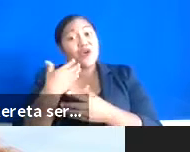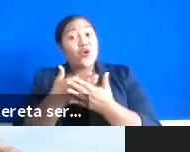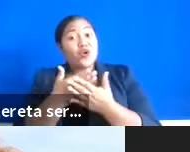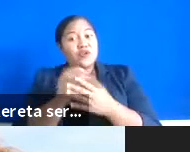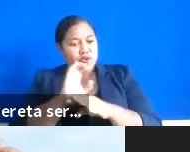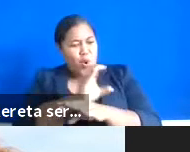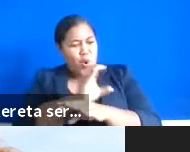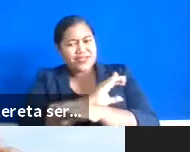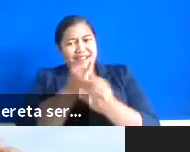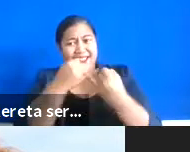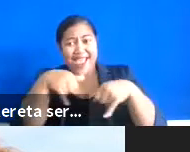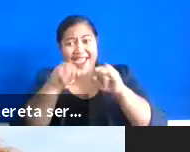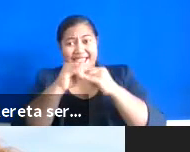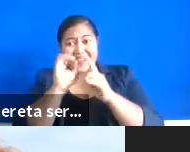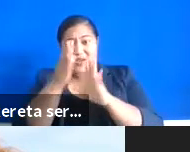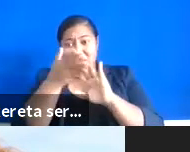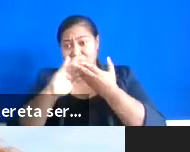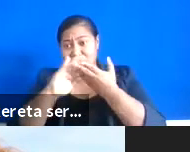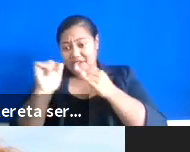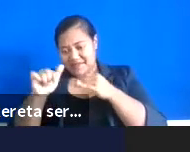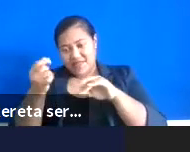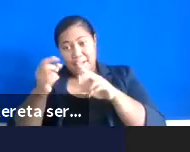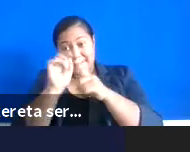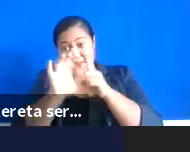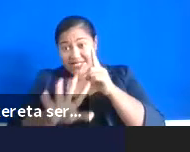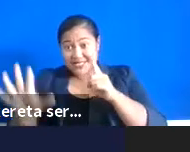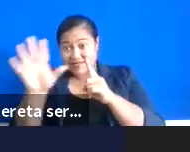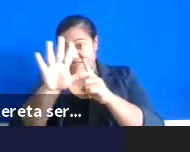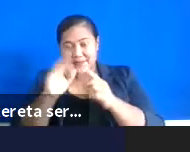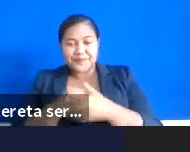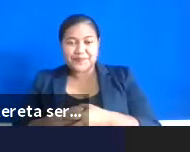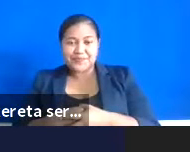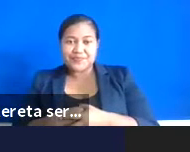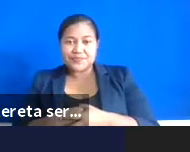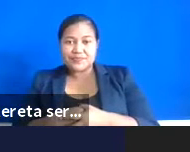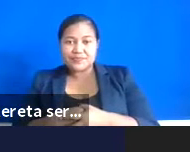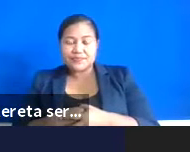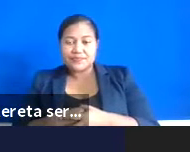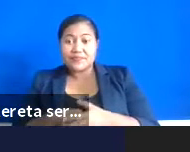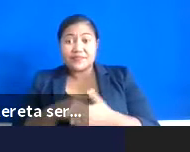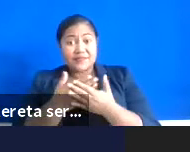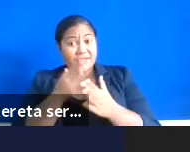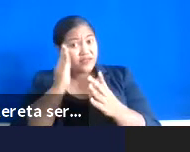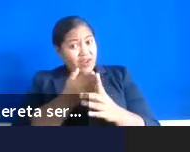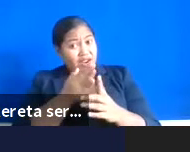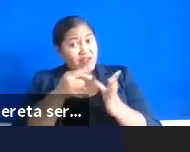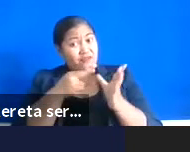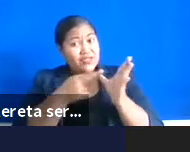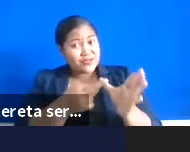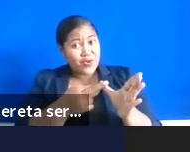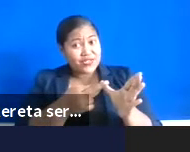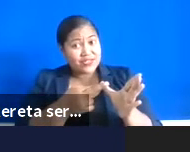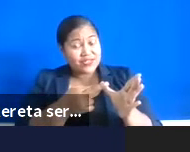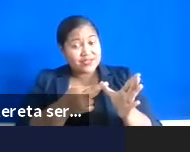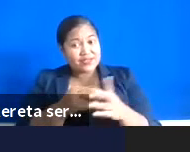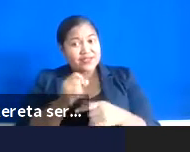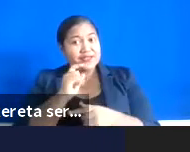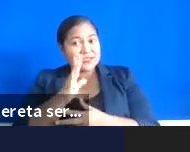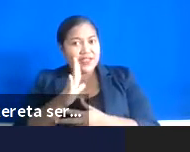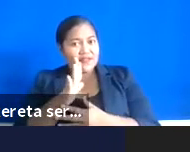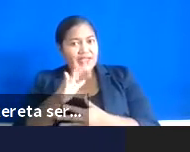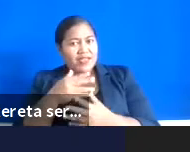communities in the pacific region the rapid response survey um was developed originally developed in the